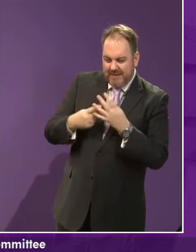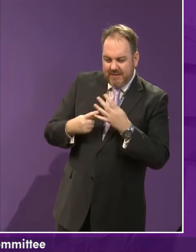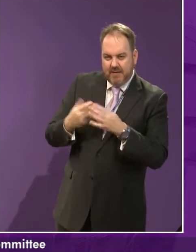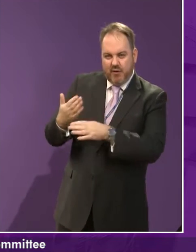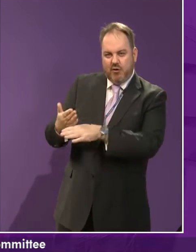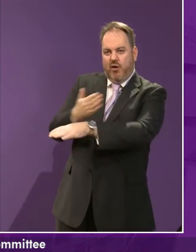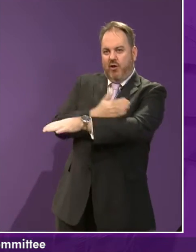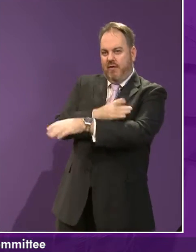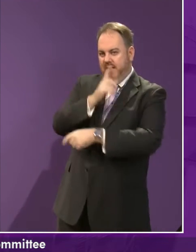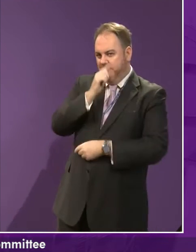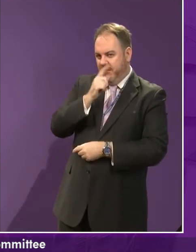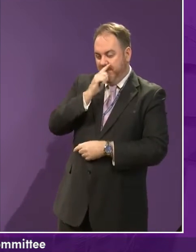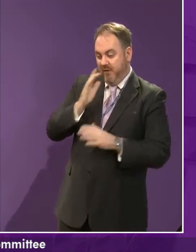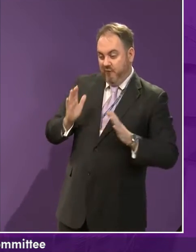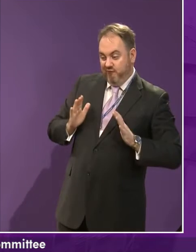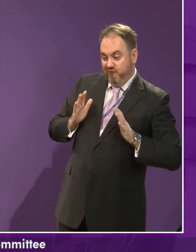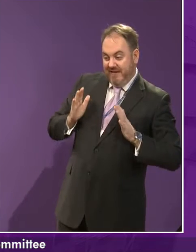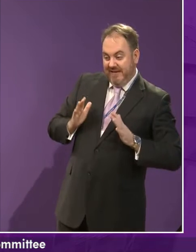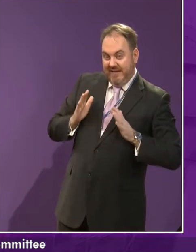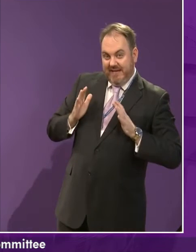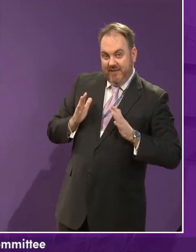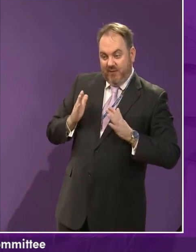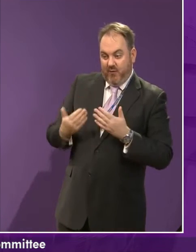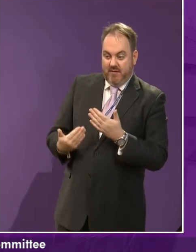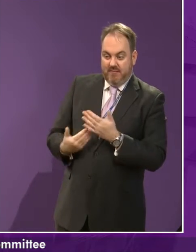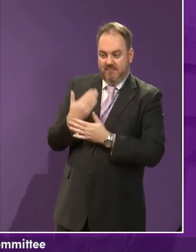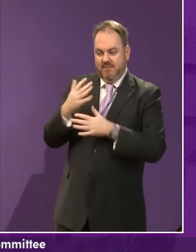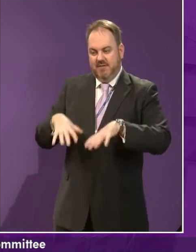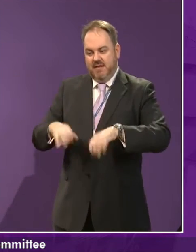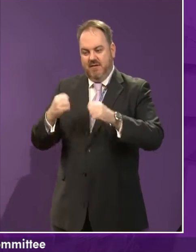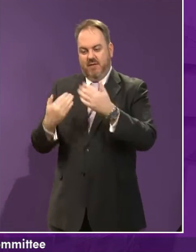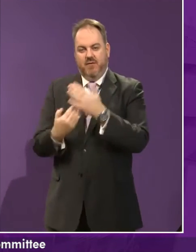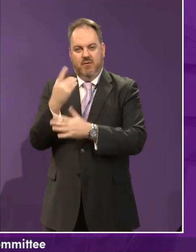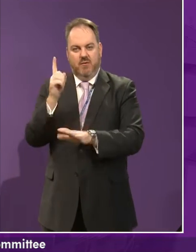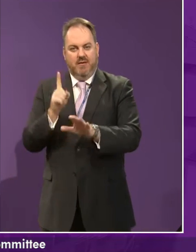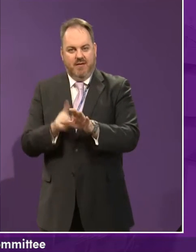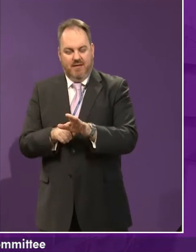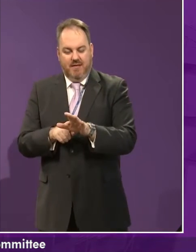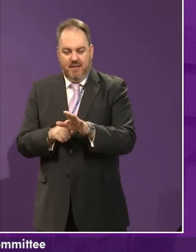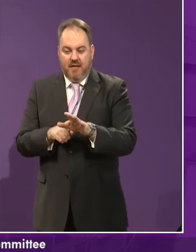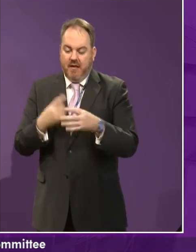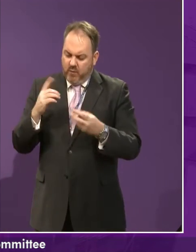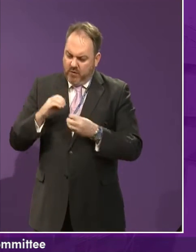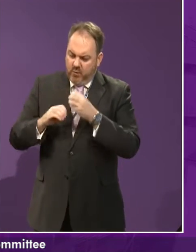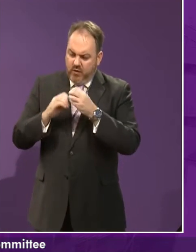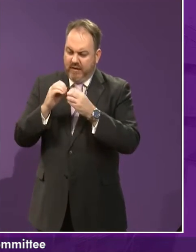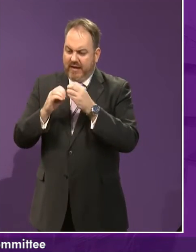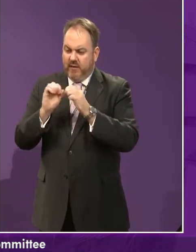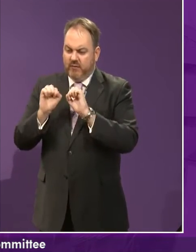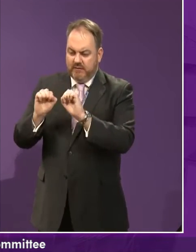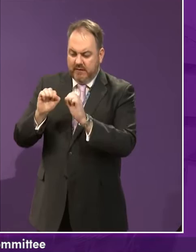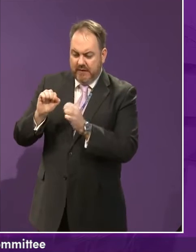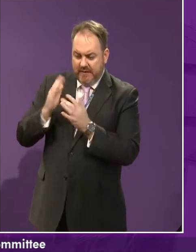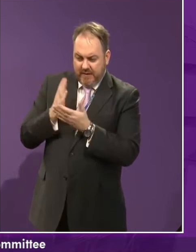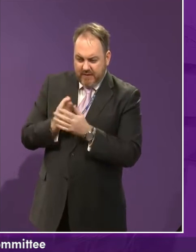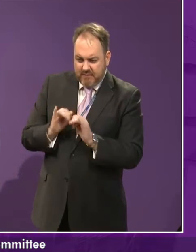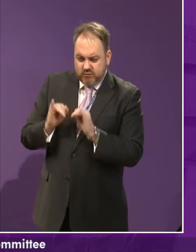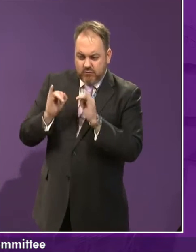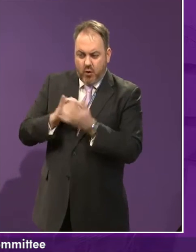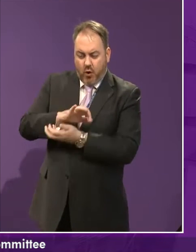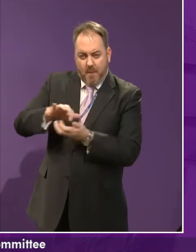April for the September intake, and we do prioritise based on complexity of difficulty. So if you have a